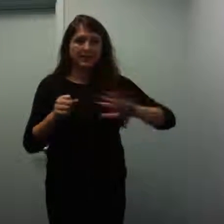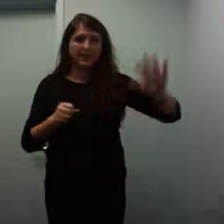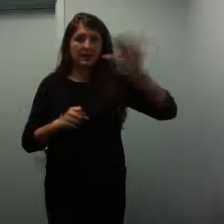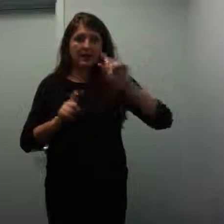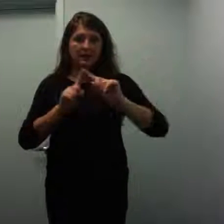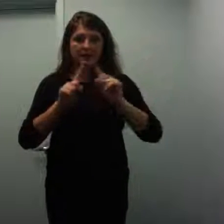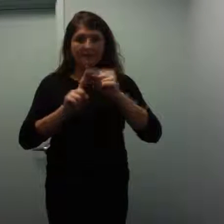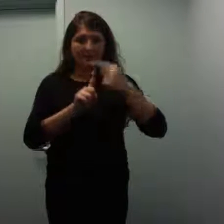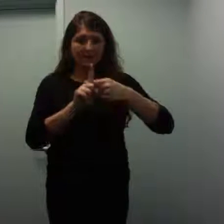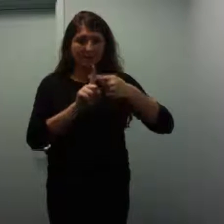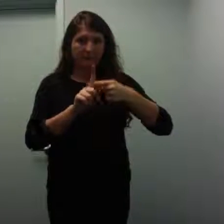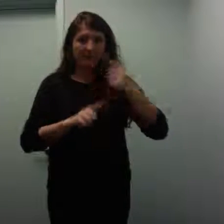Example is this.